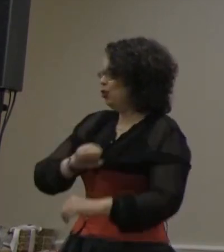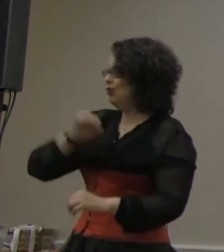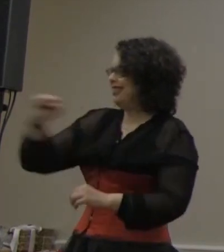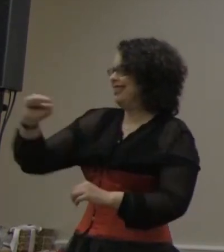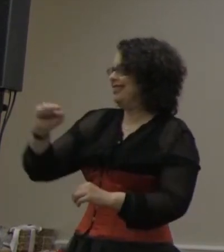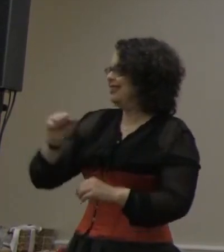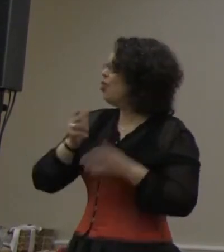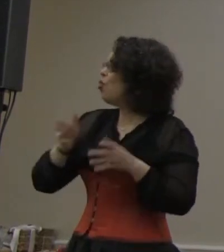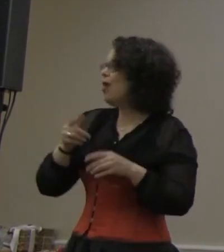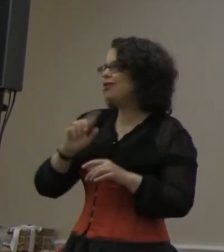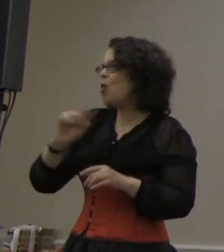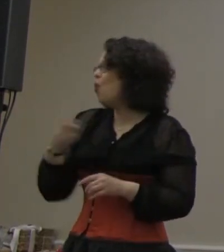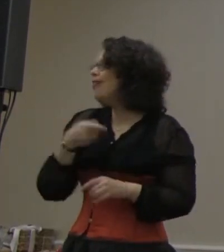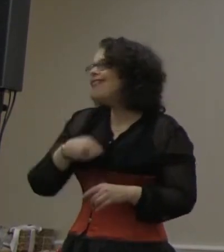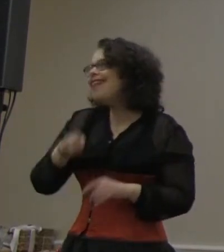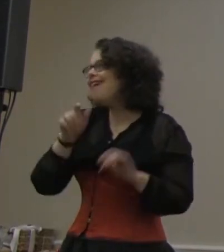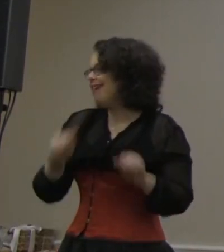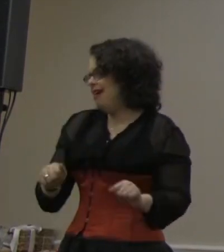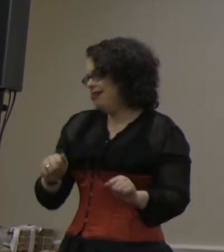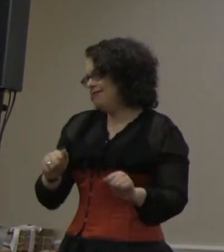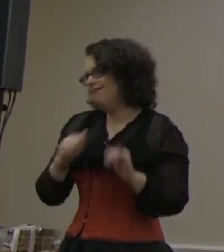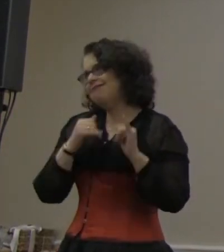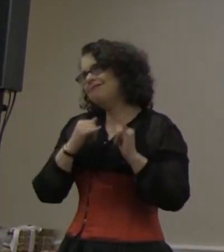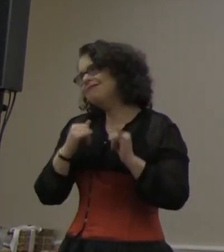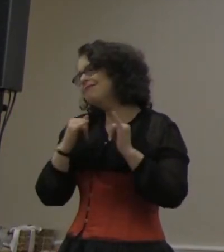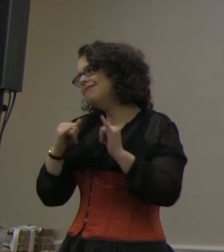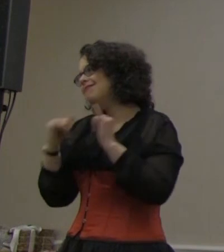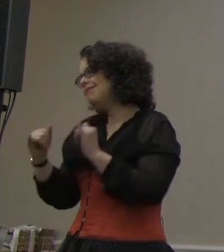in only the ways they can.